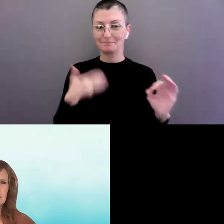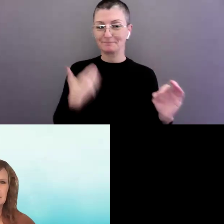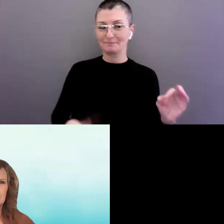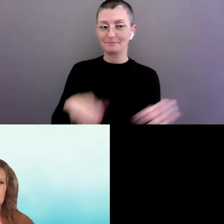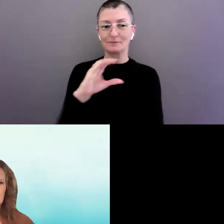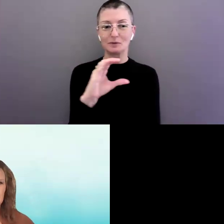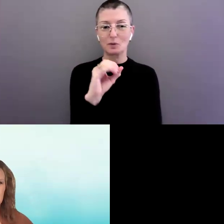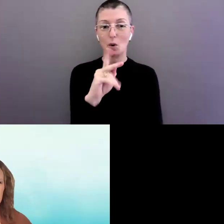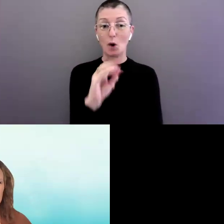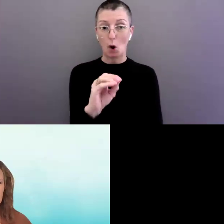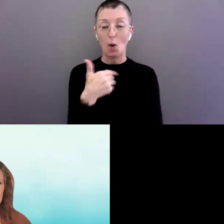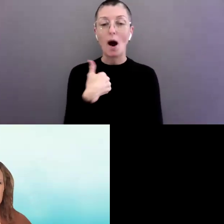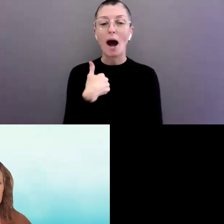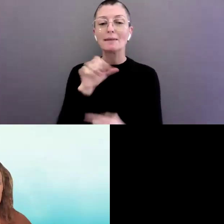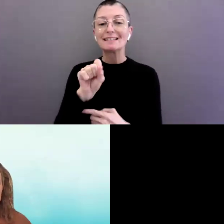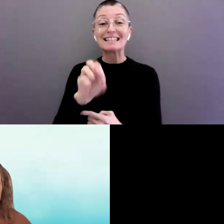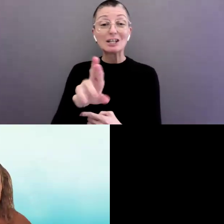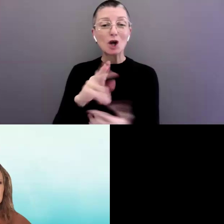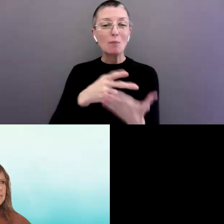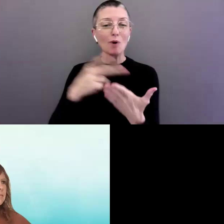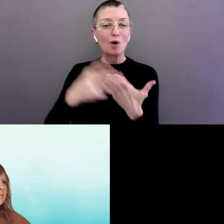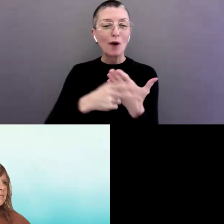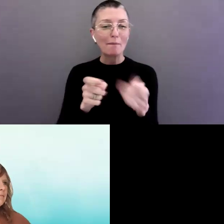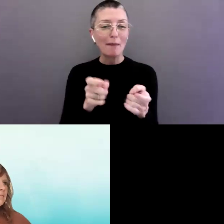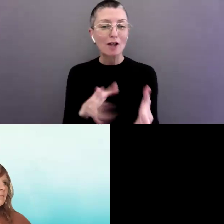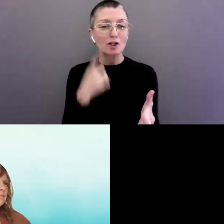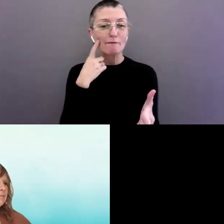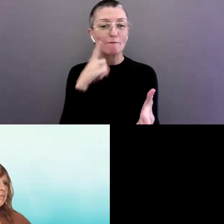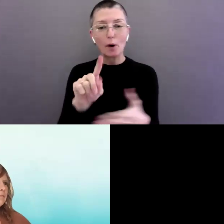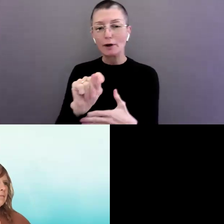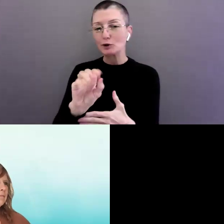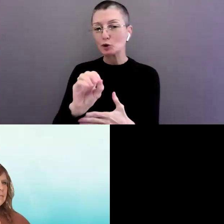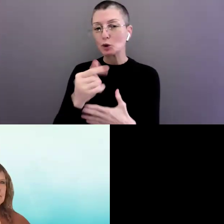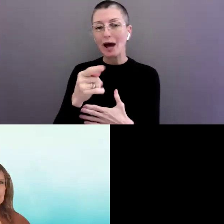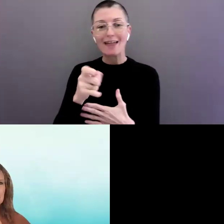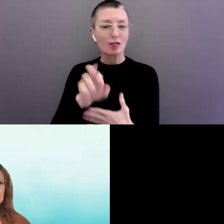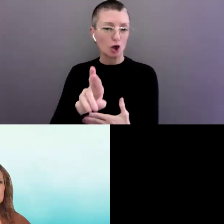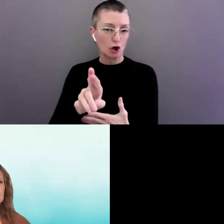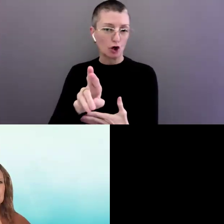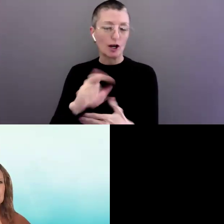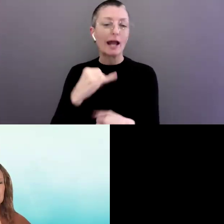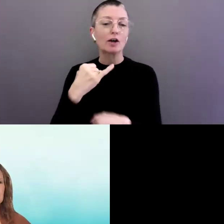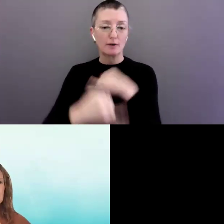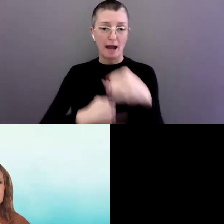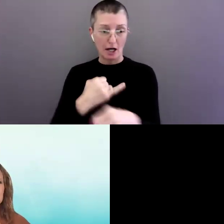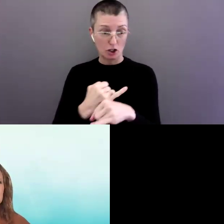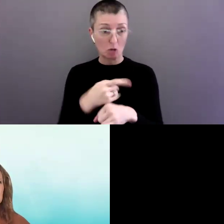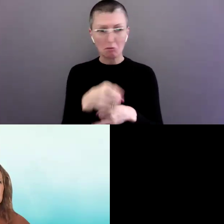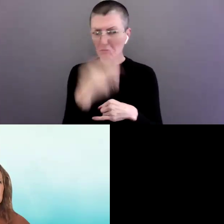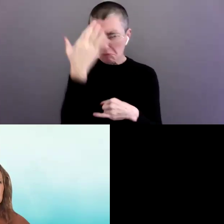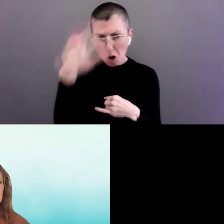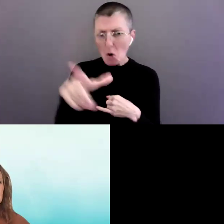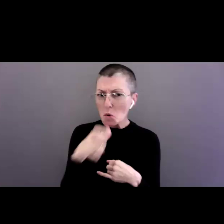the senior program manager for Together International. If you're not familiar with Together International, we're